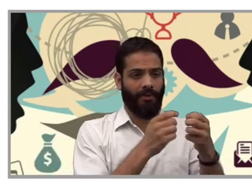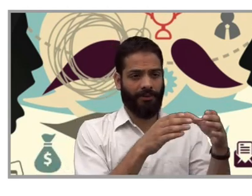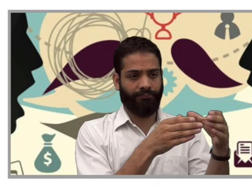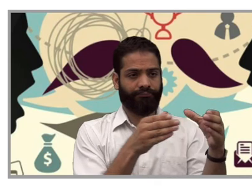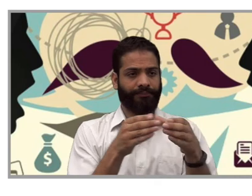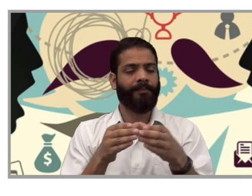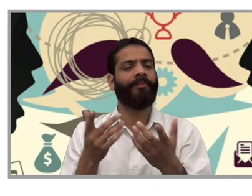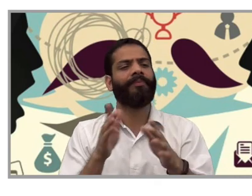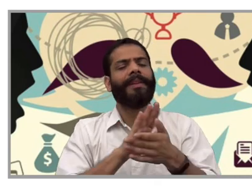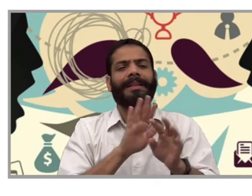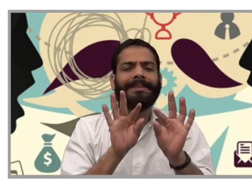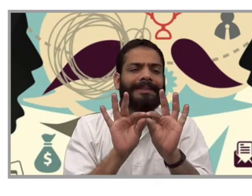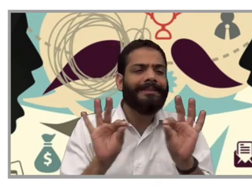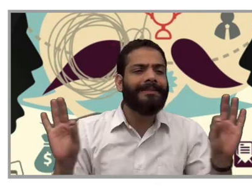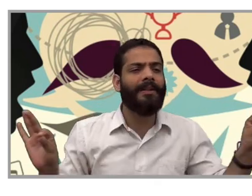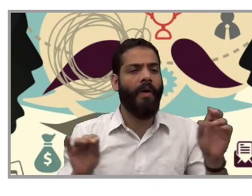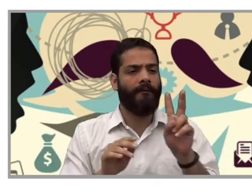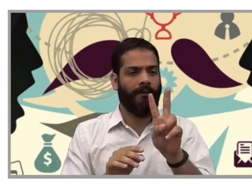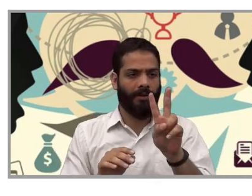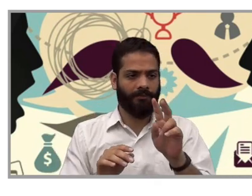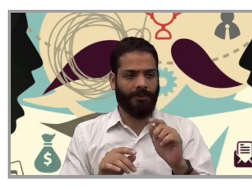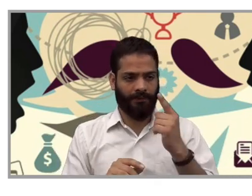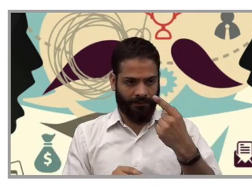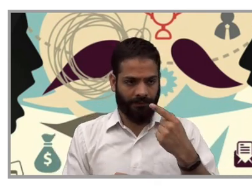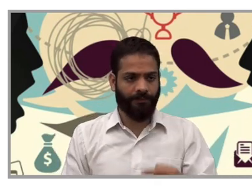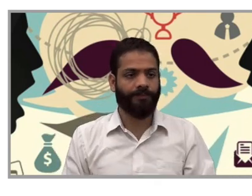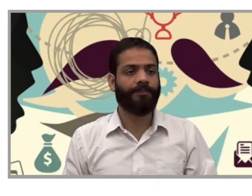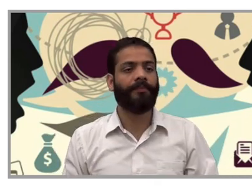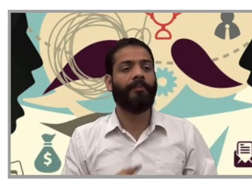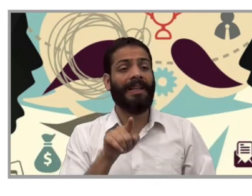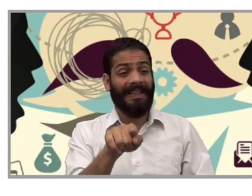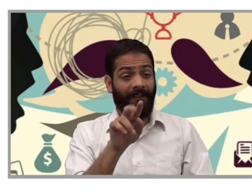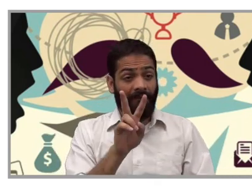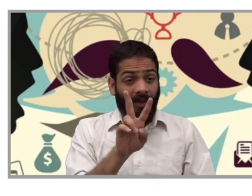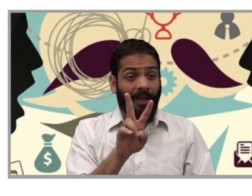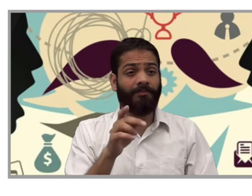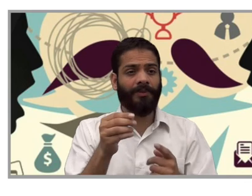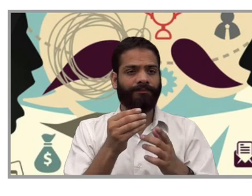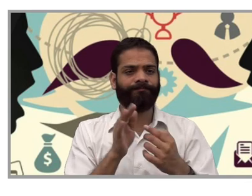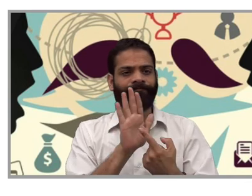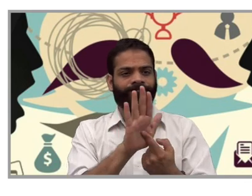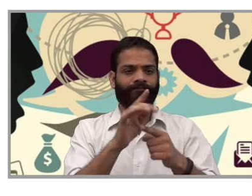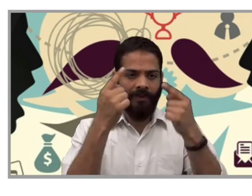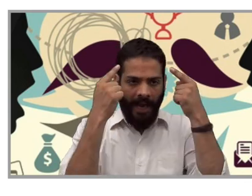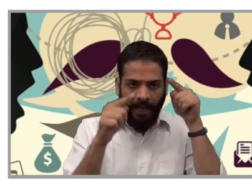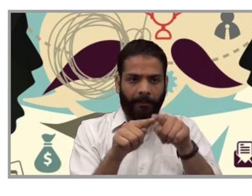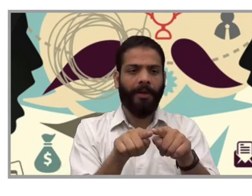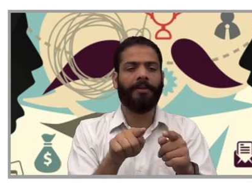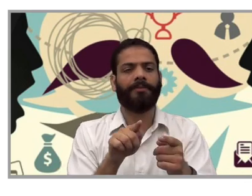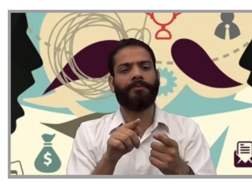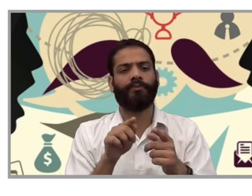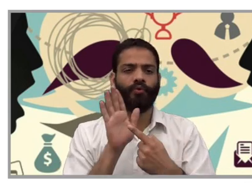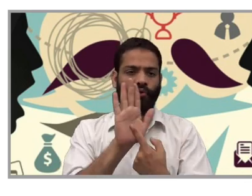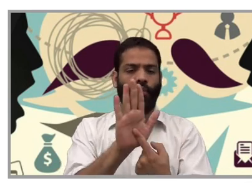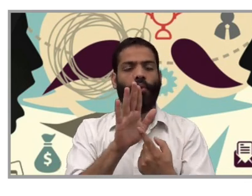In Indian Sign Language, verbs can be typologized as